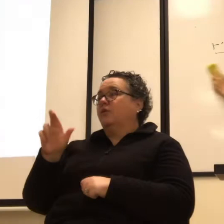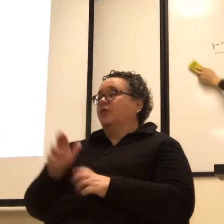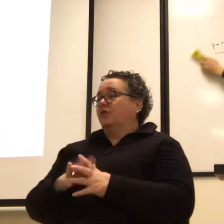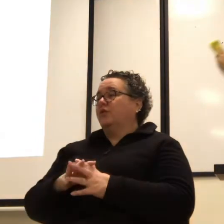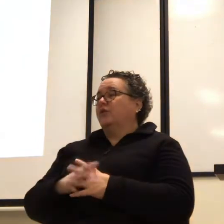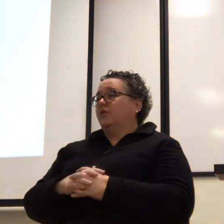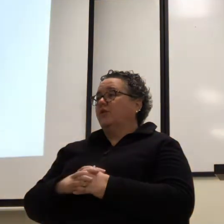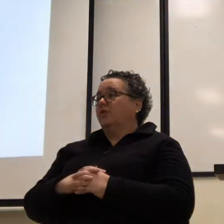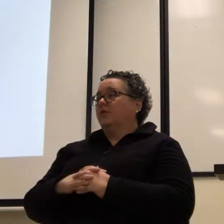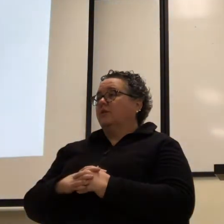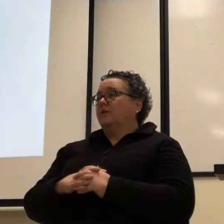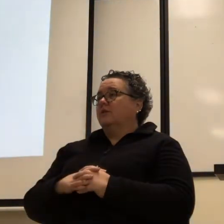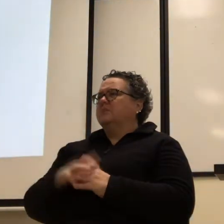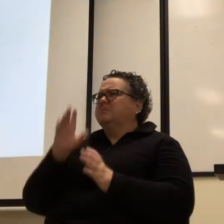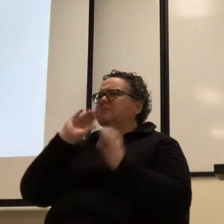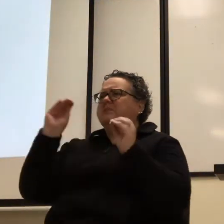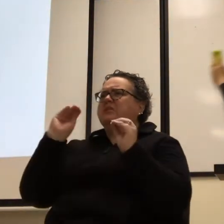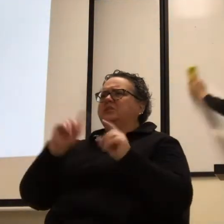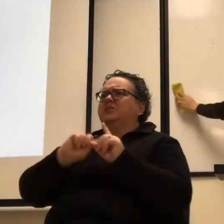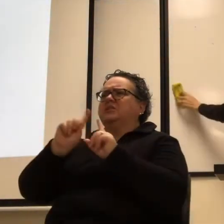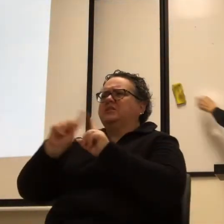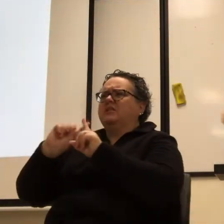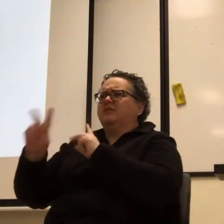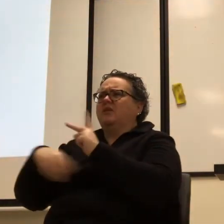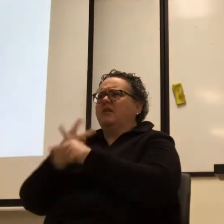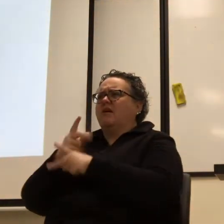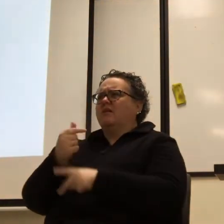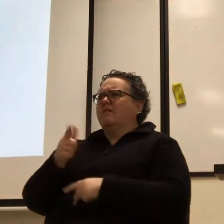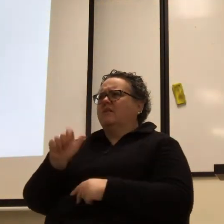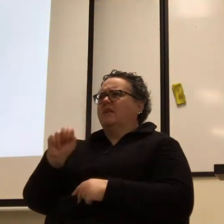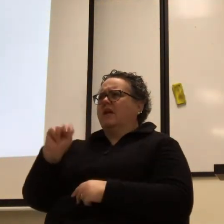So I'm going to teach you about the different kinds of glands.